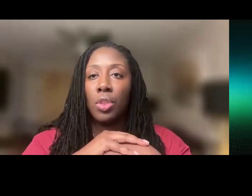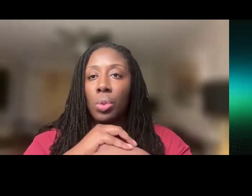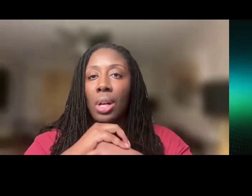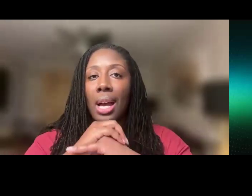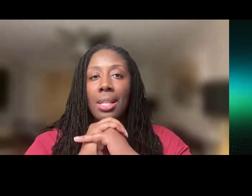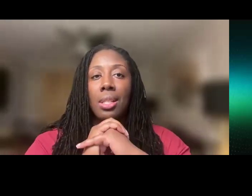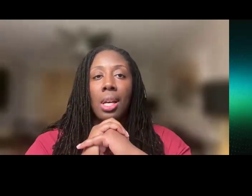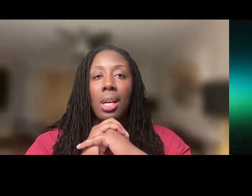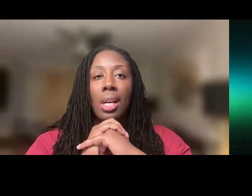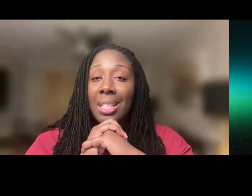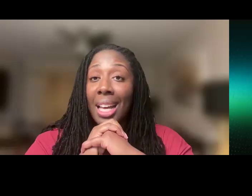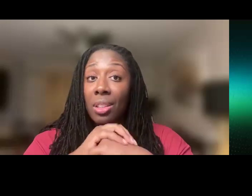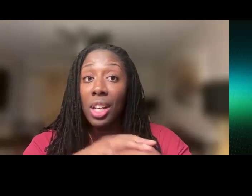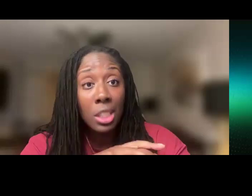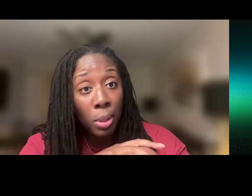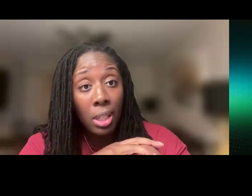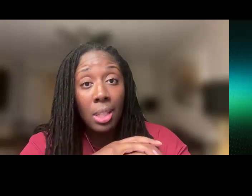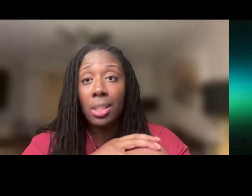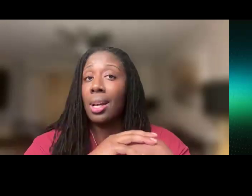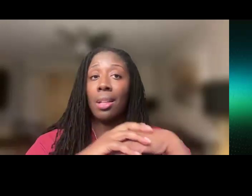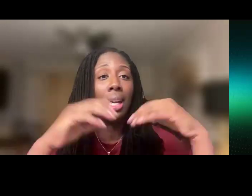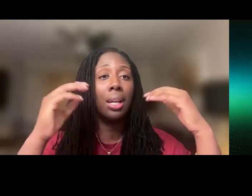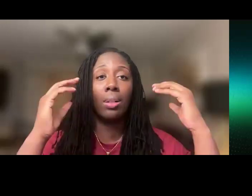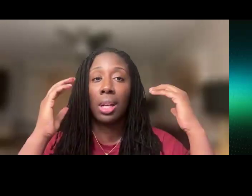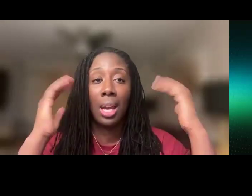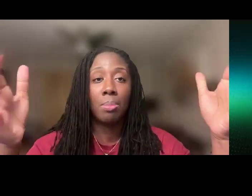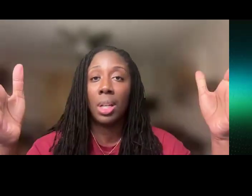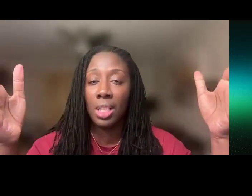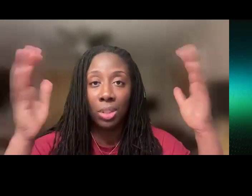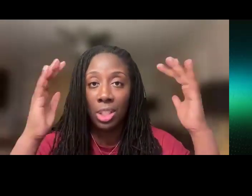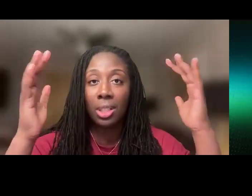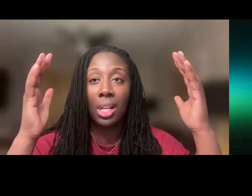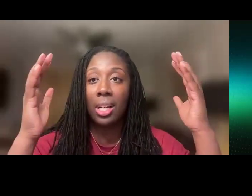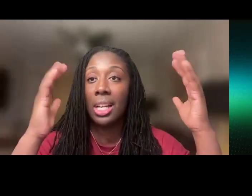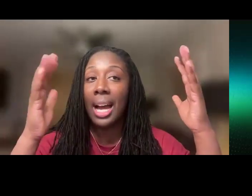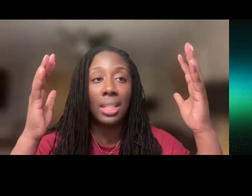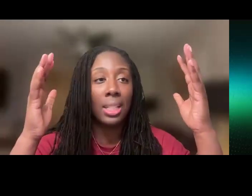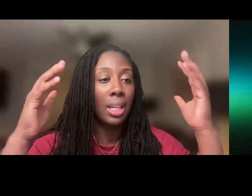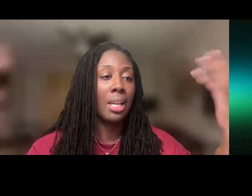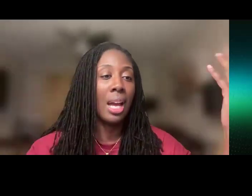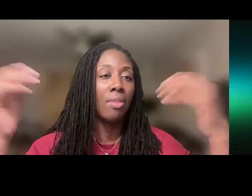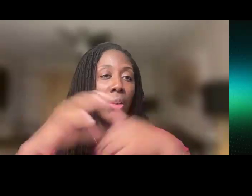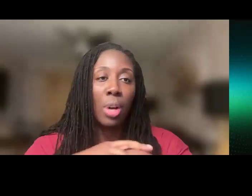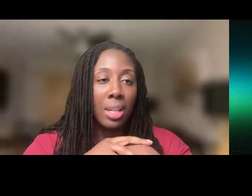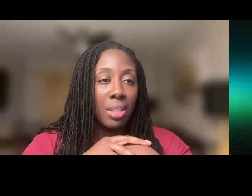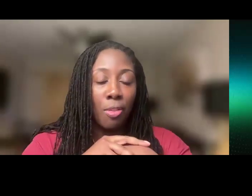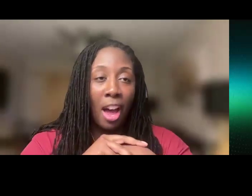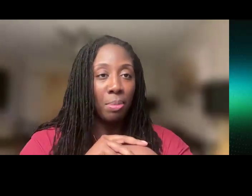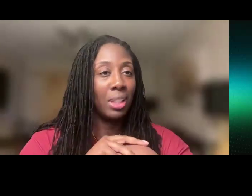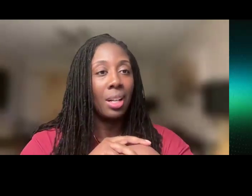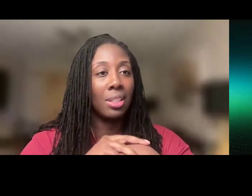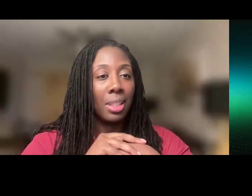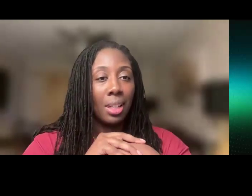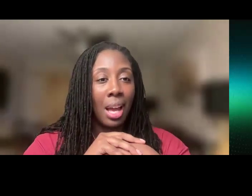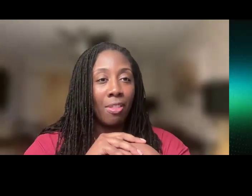be there to give you guys some insight on their experience, how they came to us with just an idea, and now they've raised